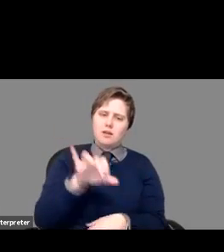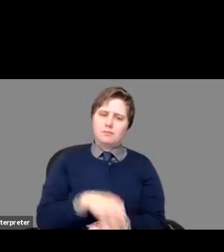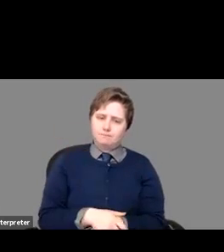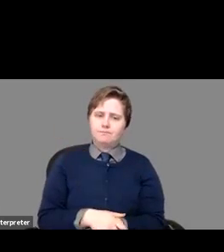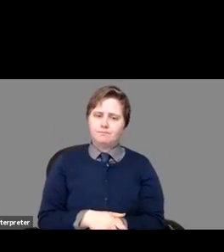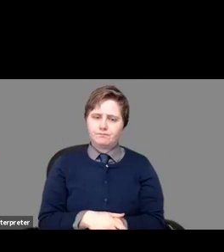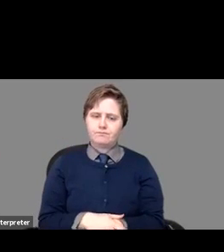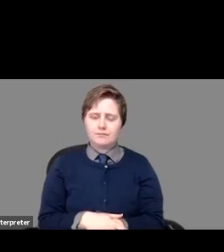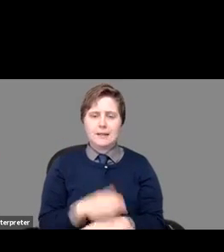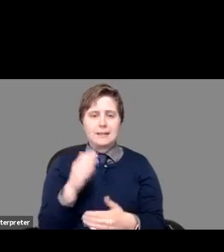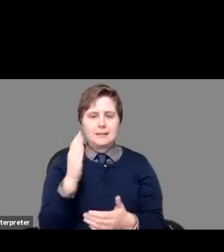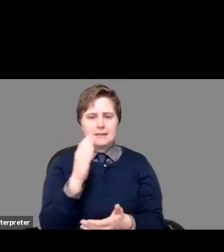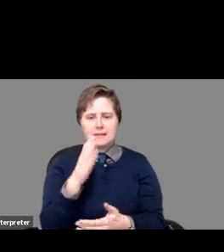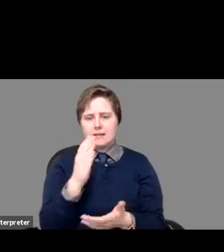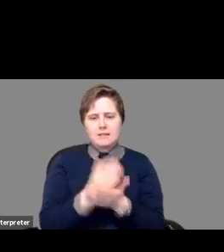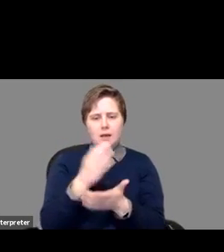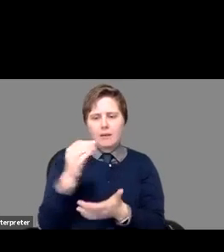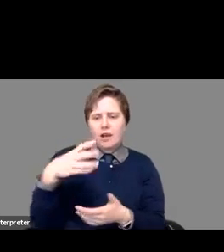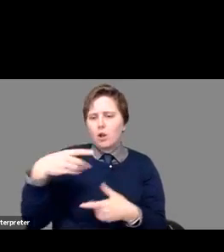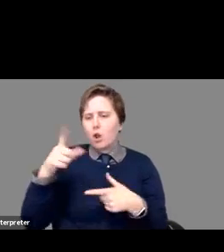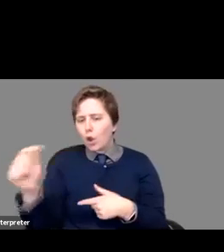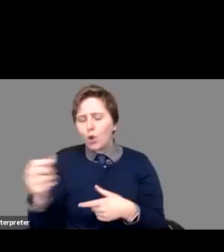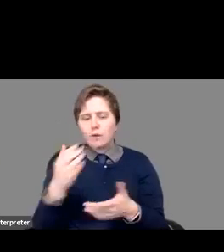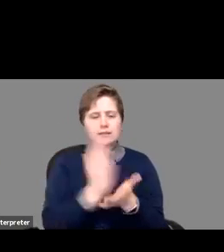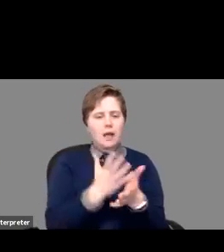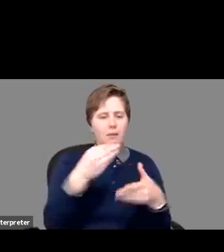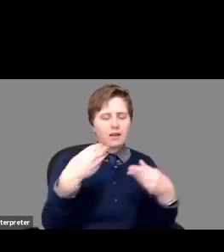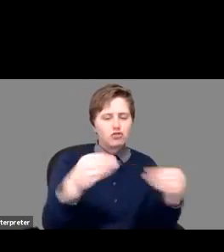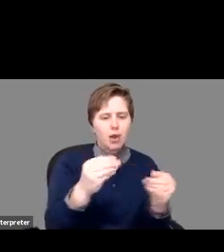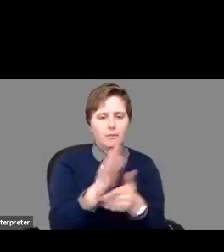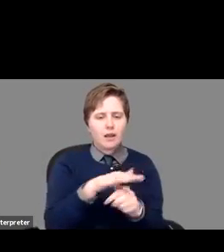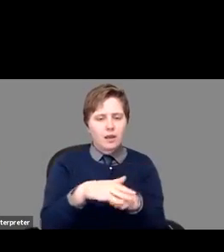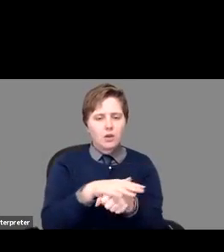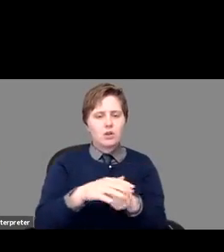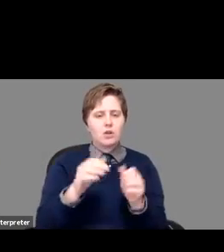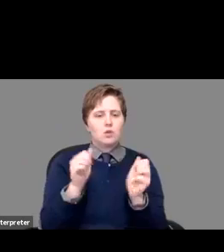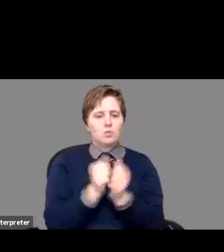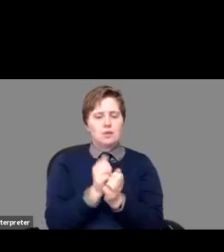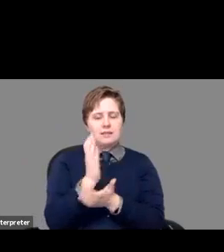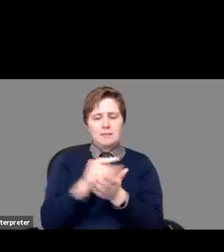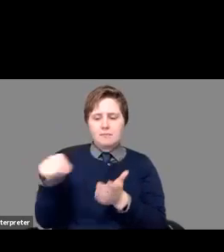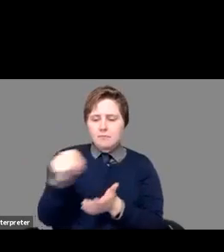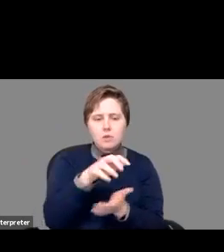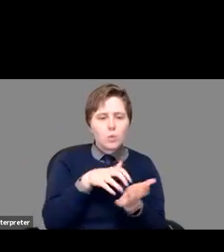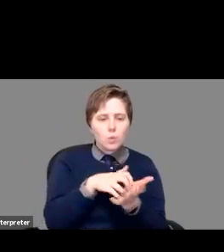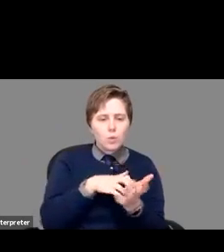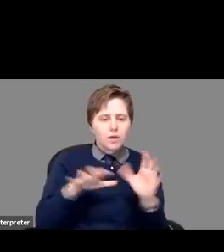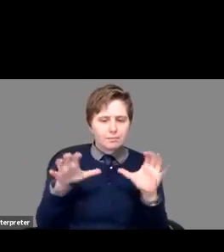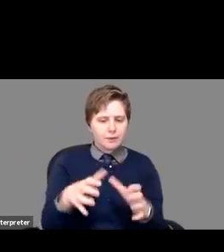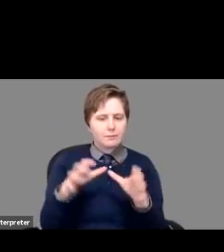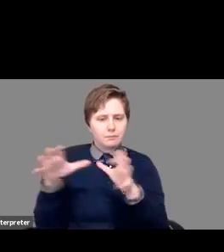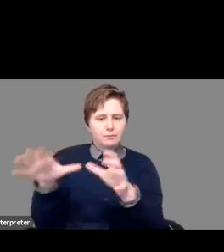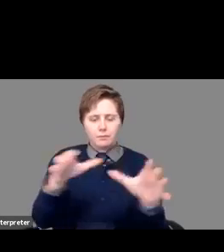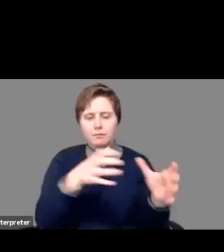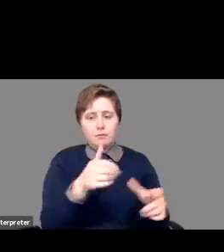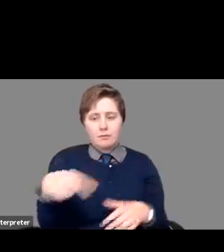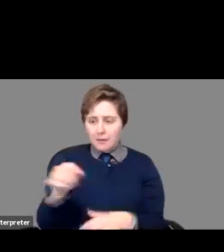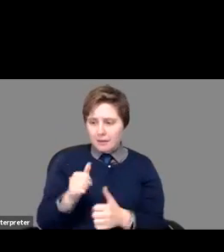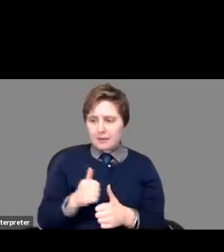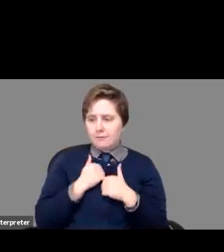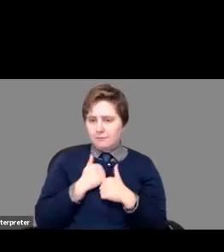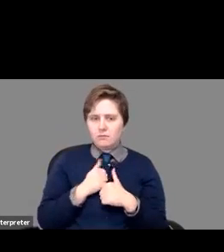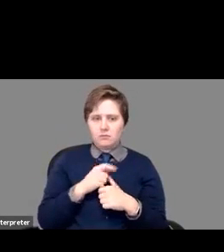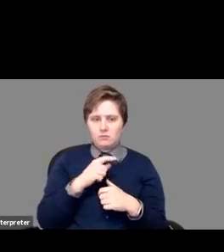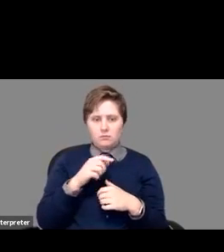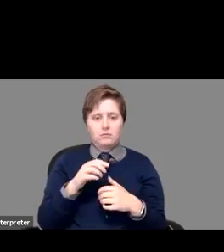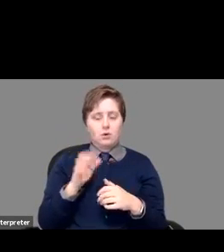Some stop and goes and stop and shop locations in some of these vulnerable populations where they live, they're actually going